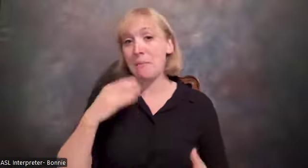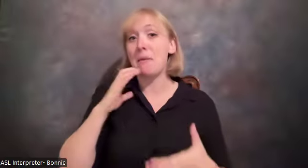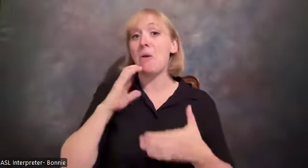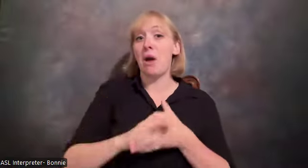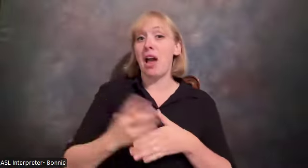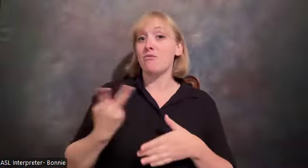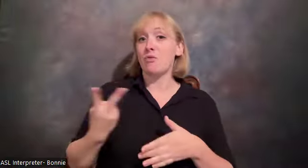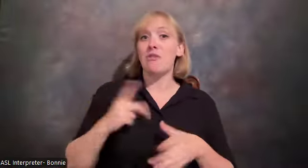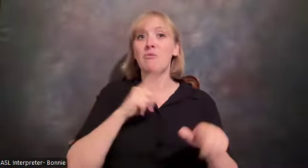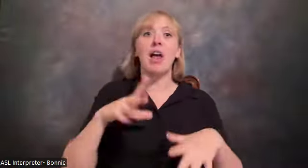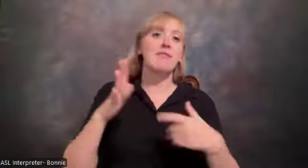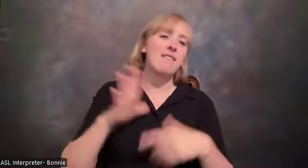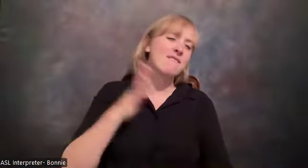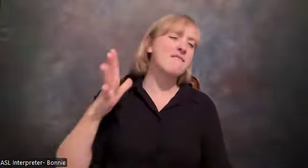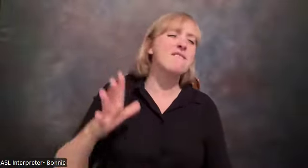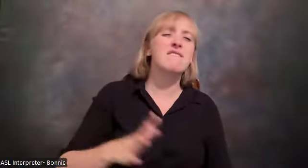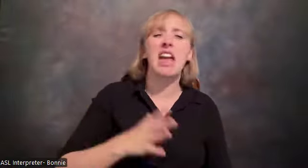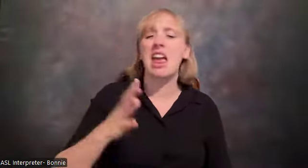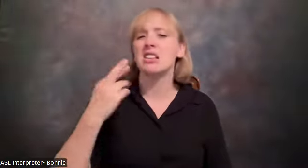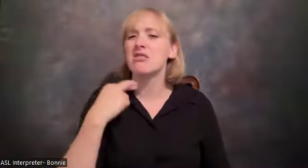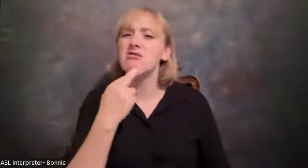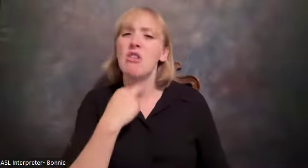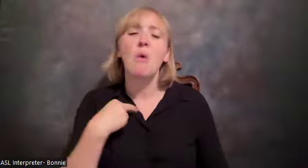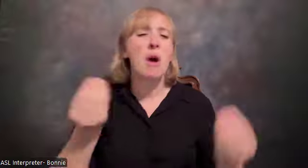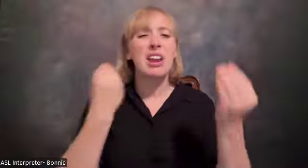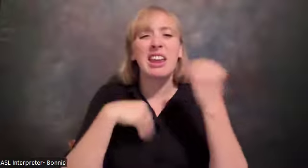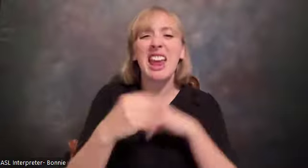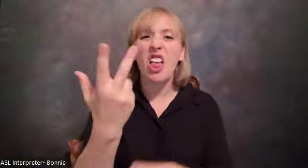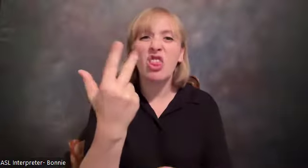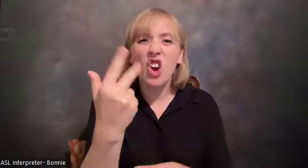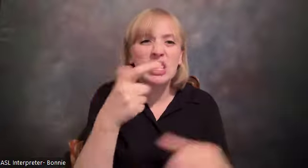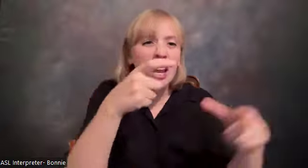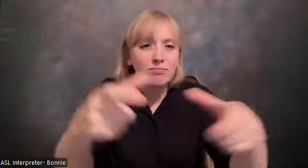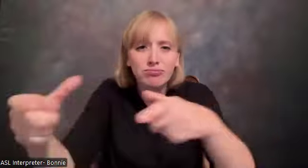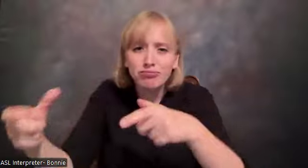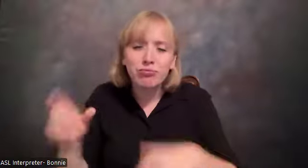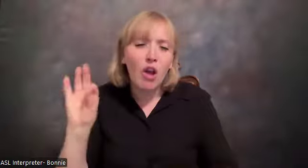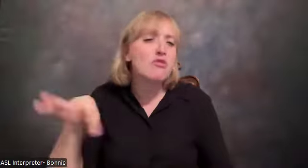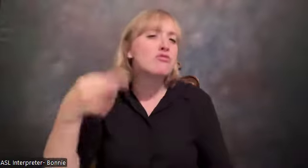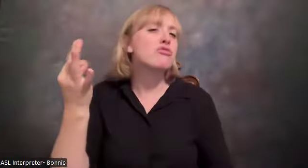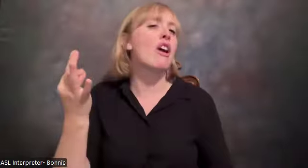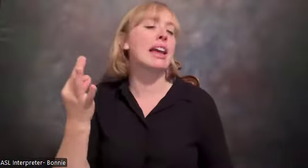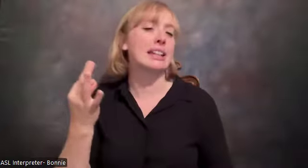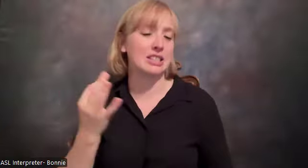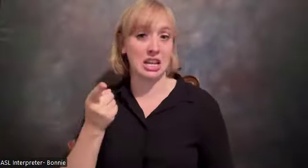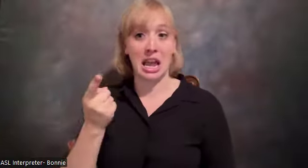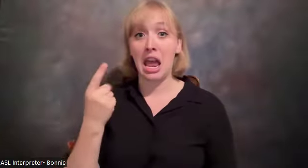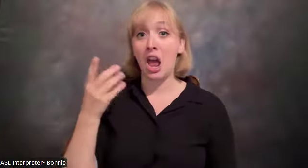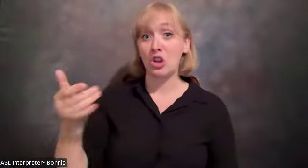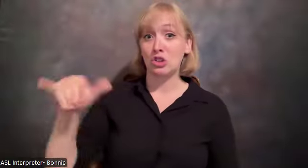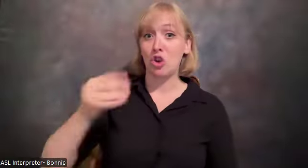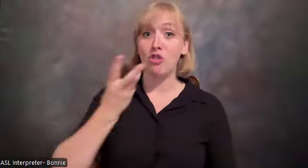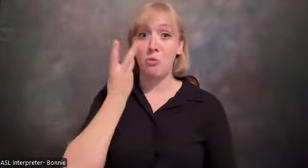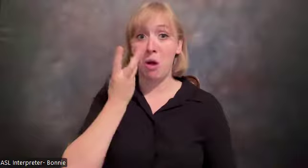Michelin-rated restaurant, and we want to go have this 13-course French meal. And they'll probably be serving wine. So, Carl, you drive. And I said, I will be fine